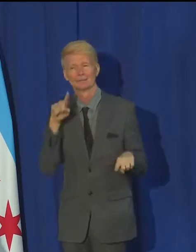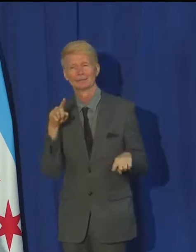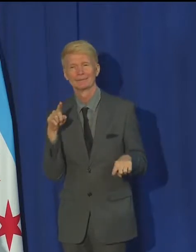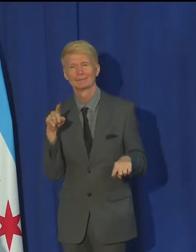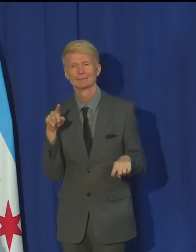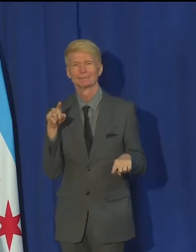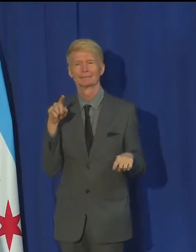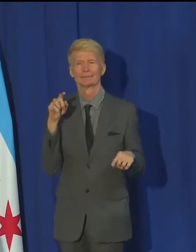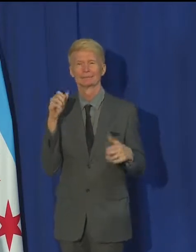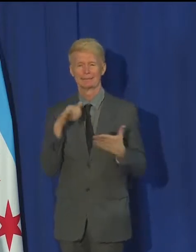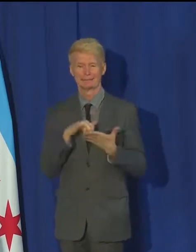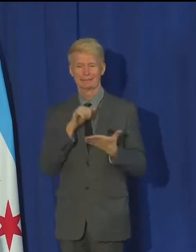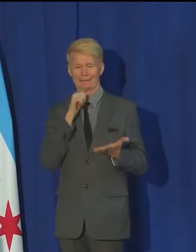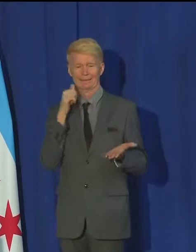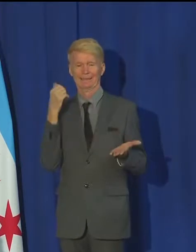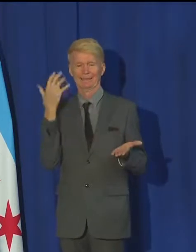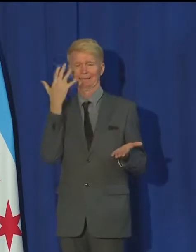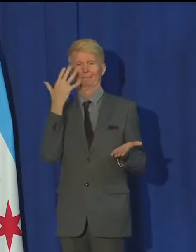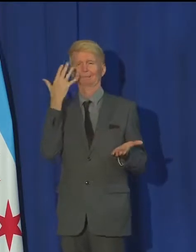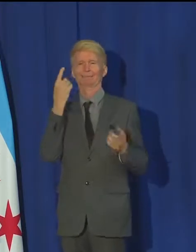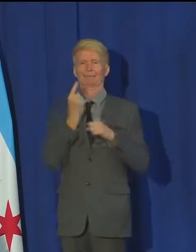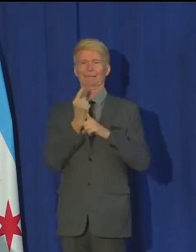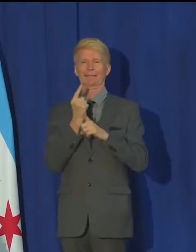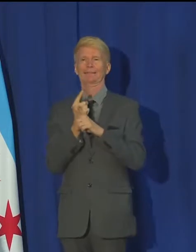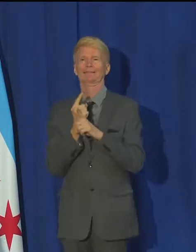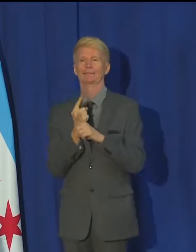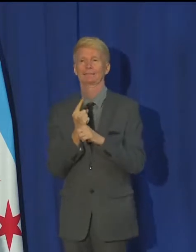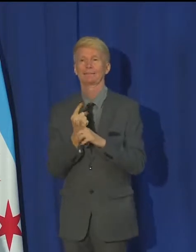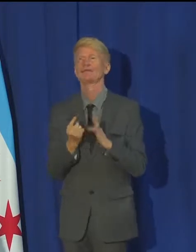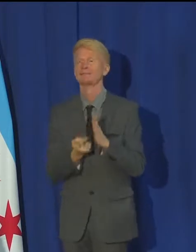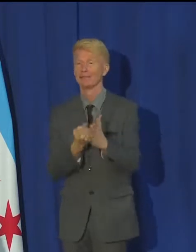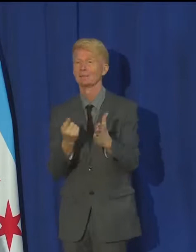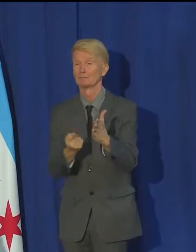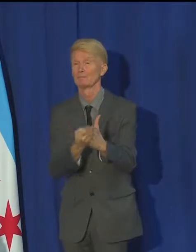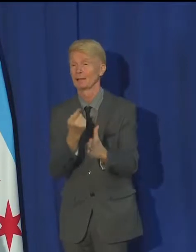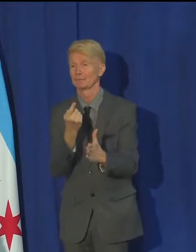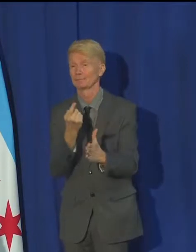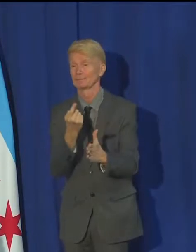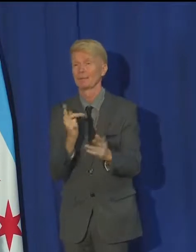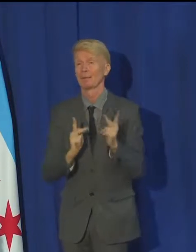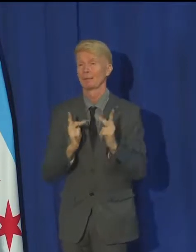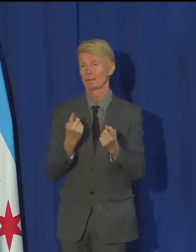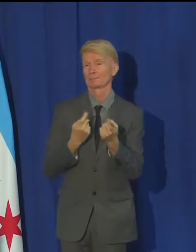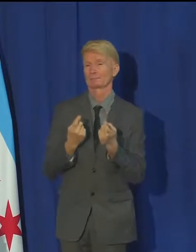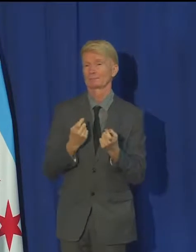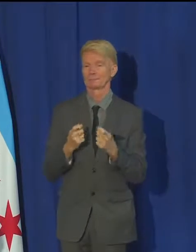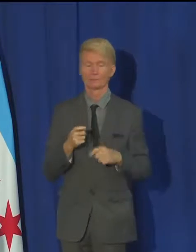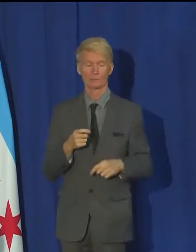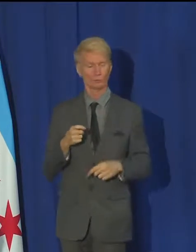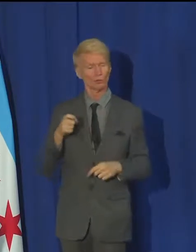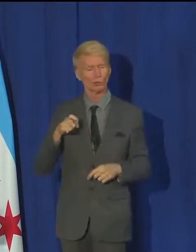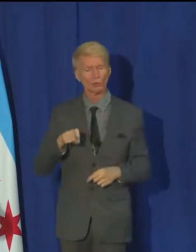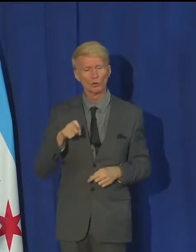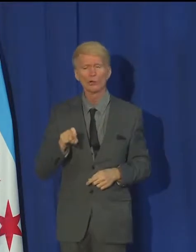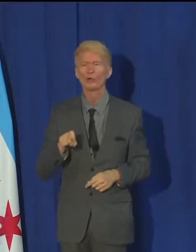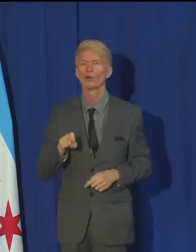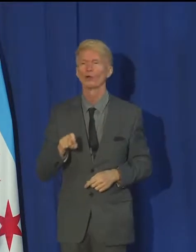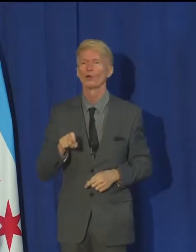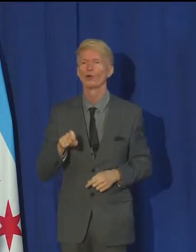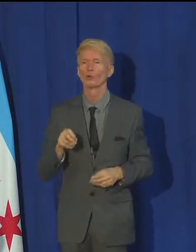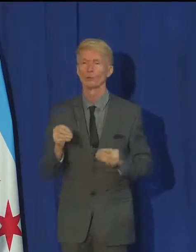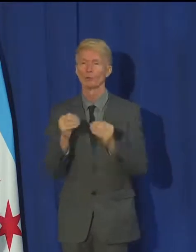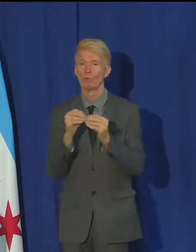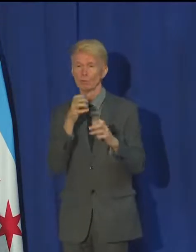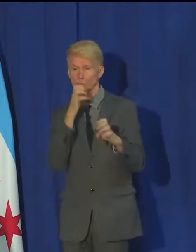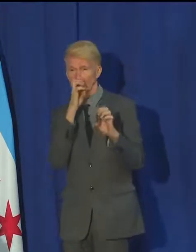sense, at least with what our outbreak looks like here in Chicago. Sometimes this question comes up around, or a similar question around, should you have, you know, more